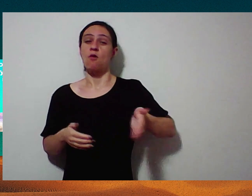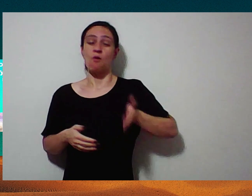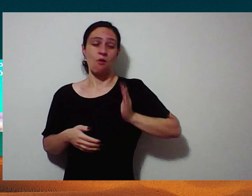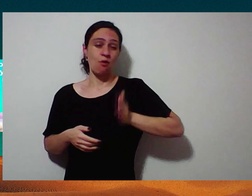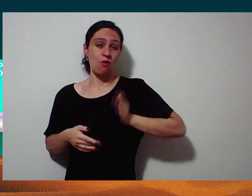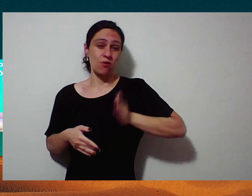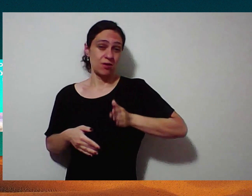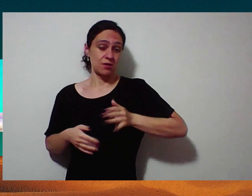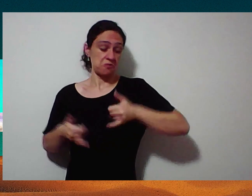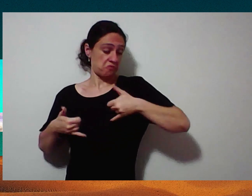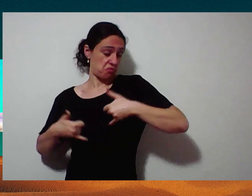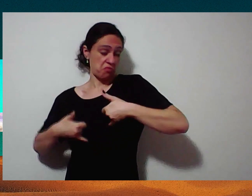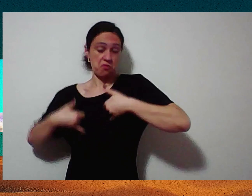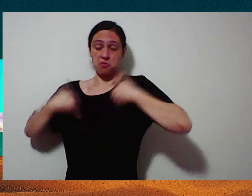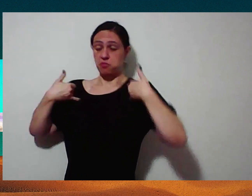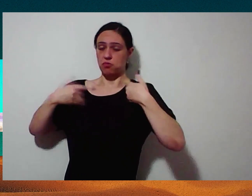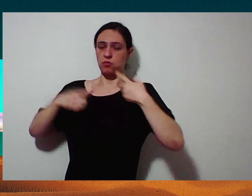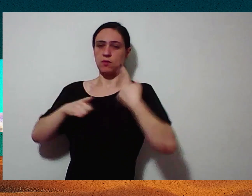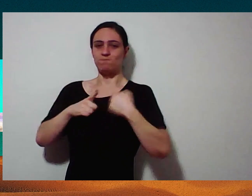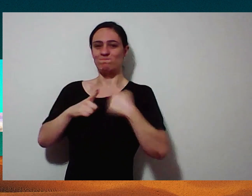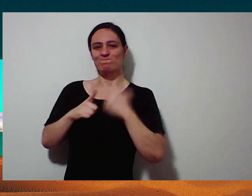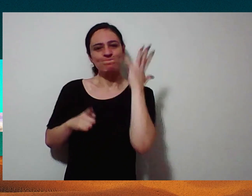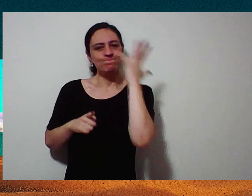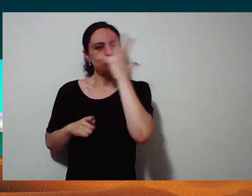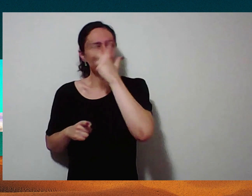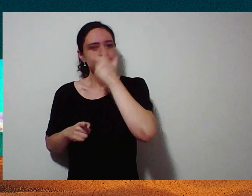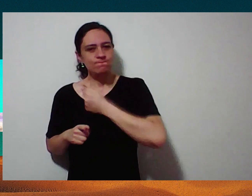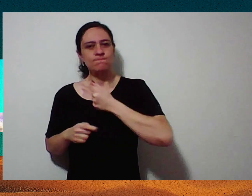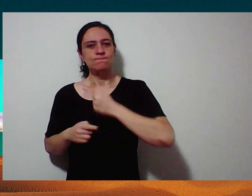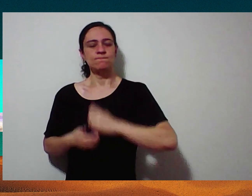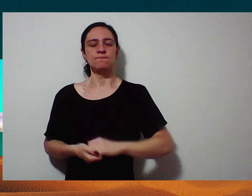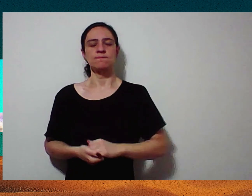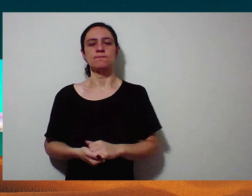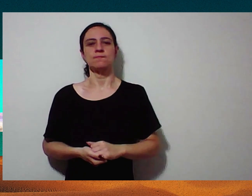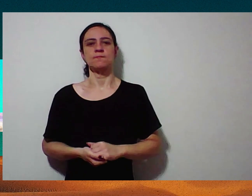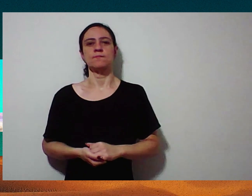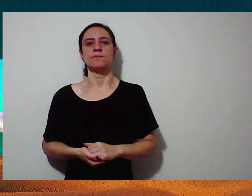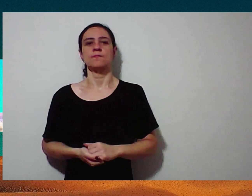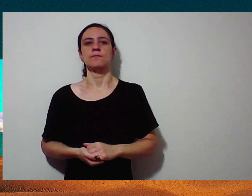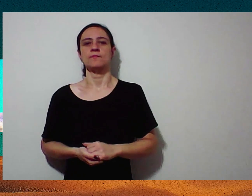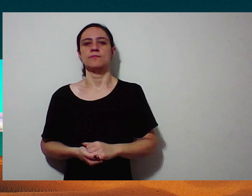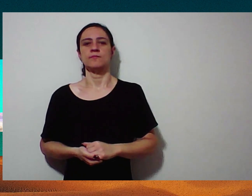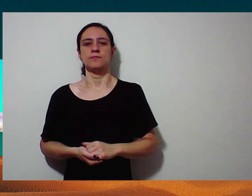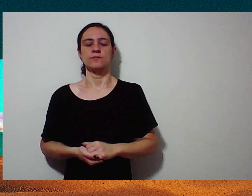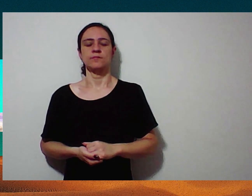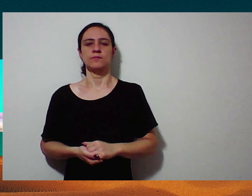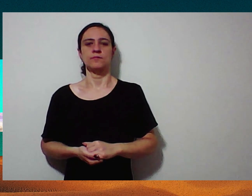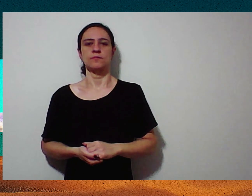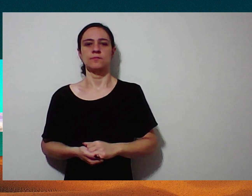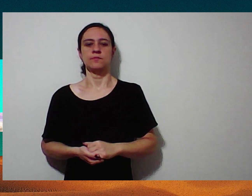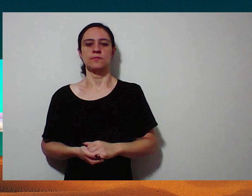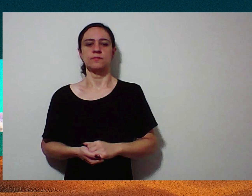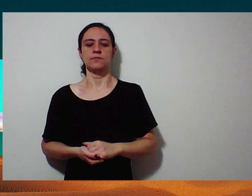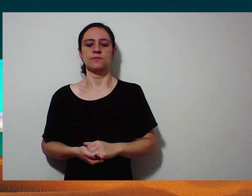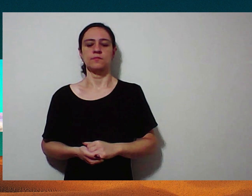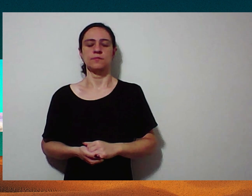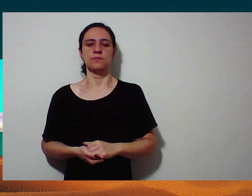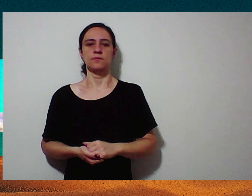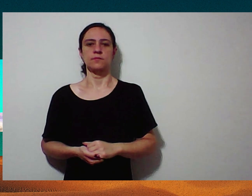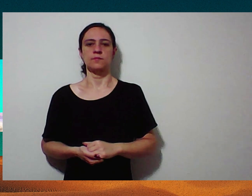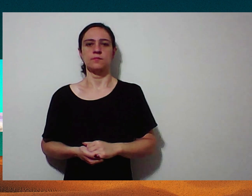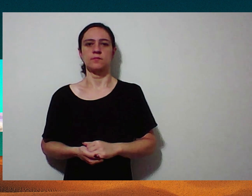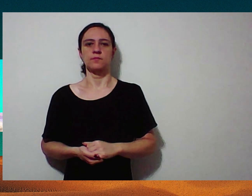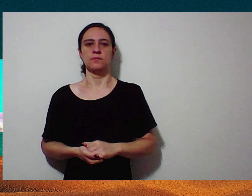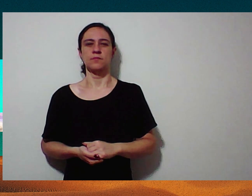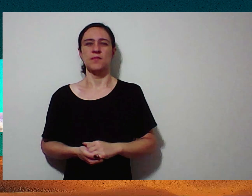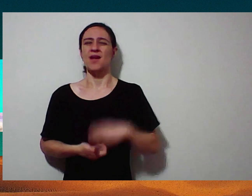formosura. Verse 17, your heart was lifted up because of your beauty. Corrompesse a tua sabedoria por causa